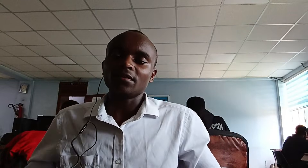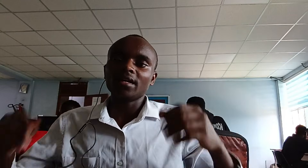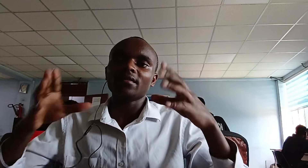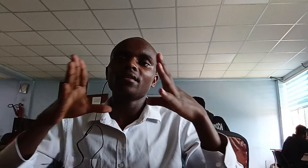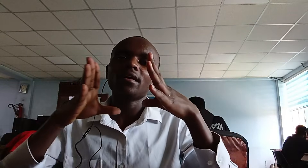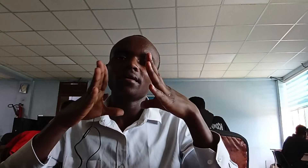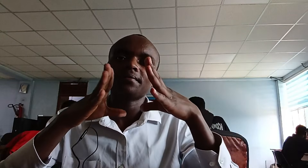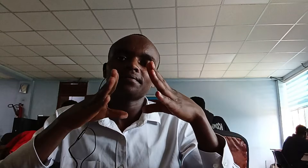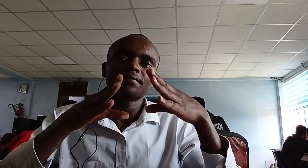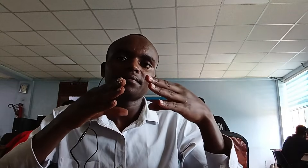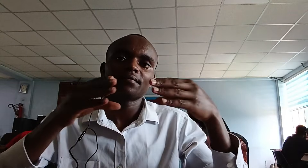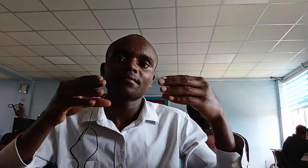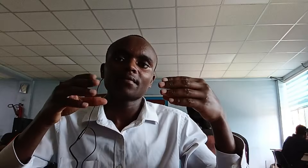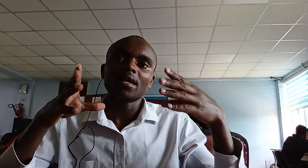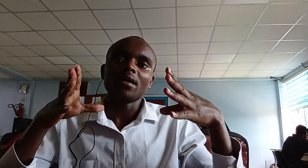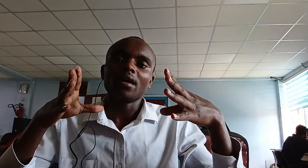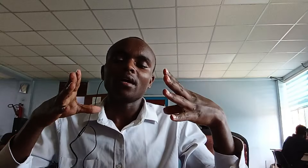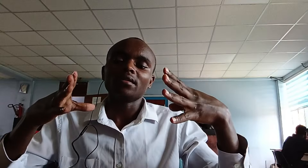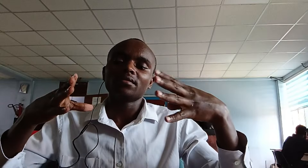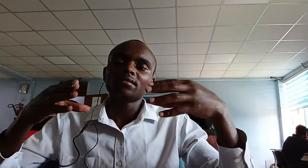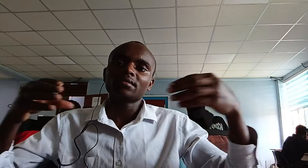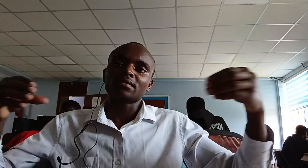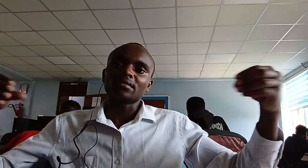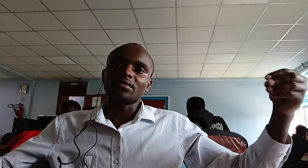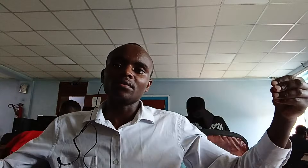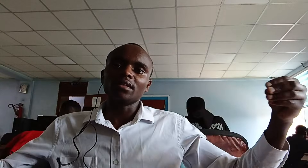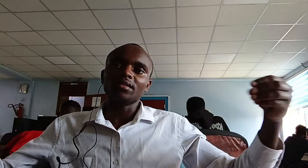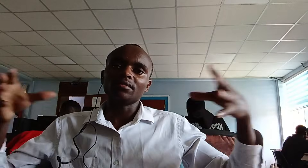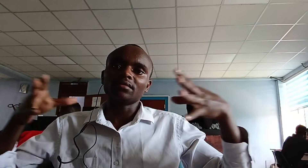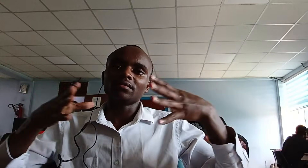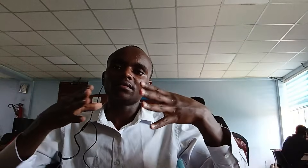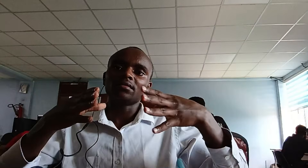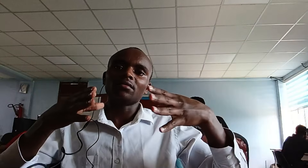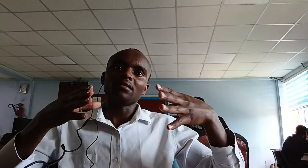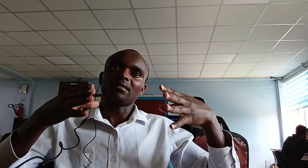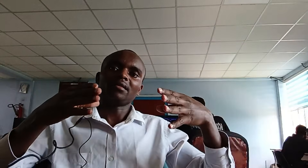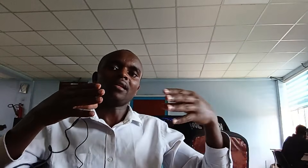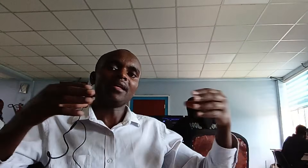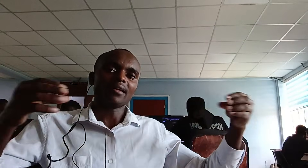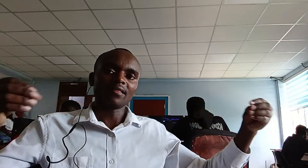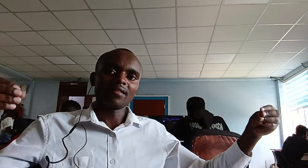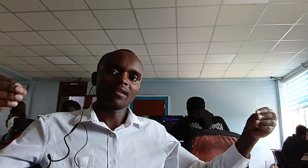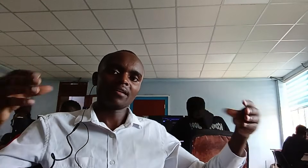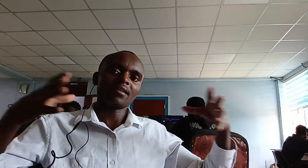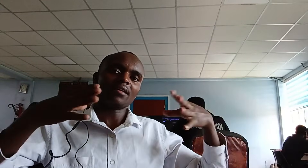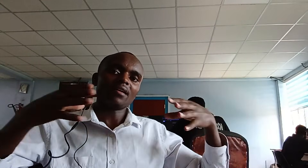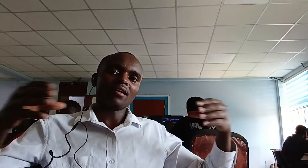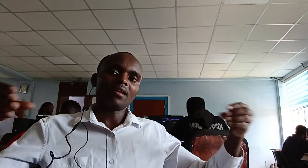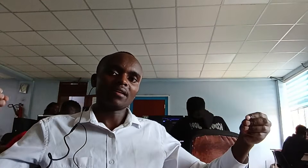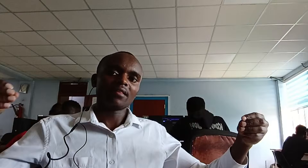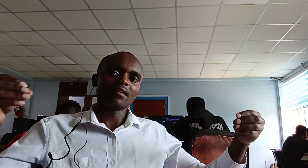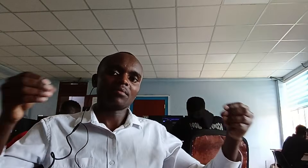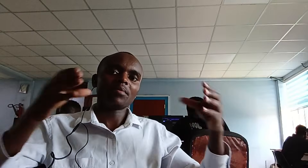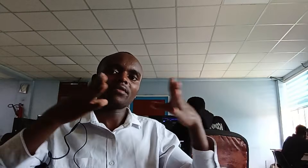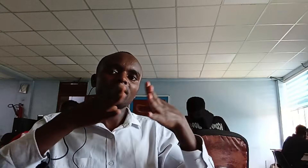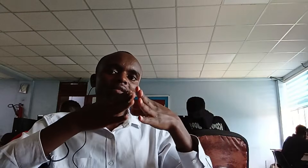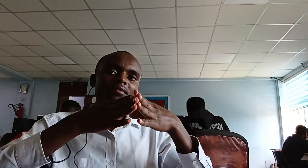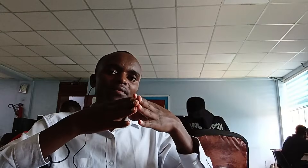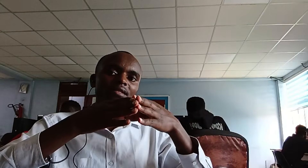length as duration or length. Length. Remember you said you have the sign